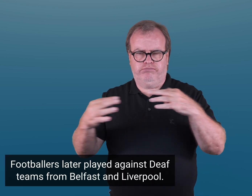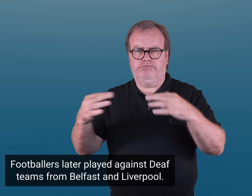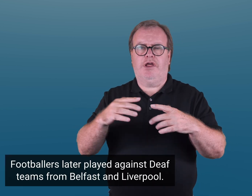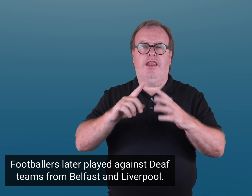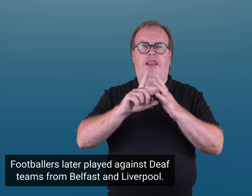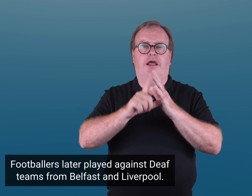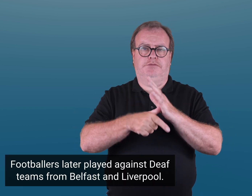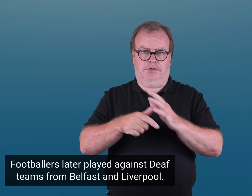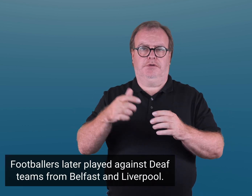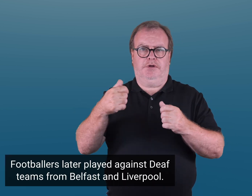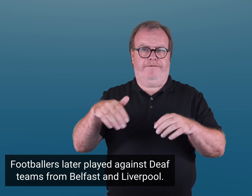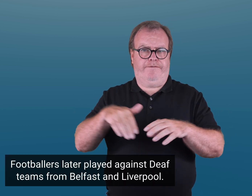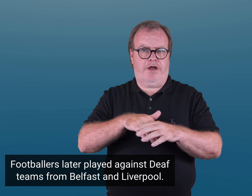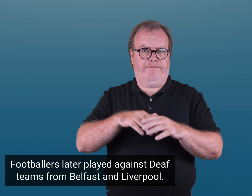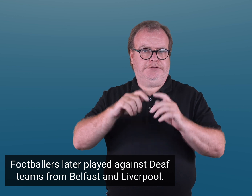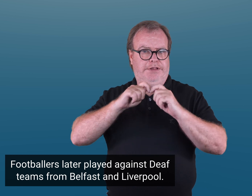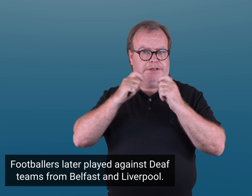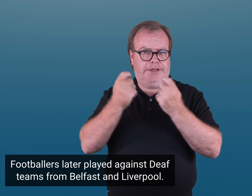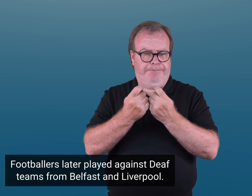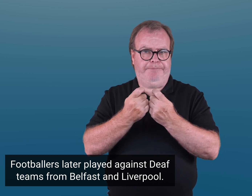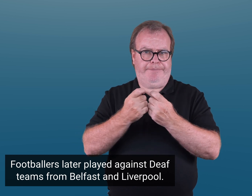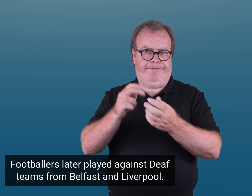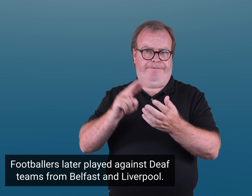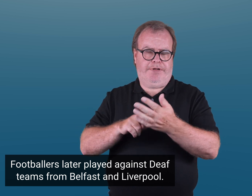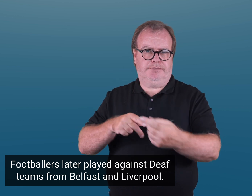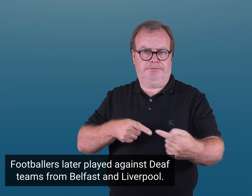Footballers later played against teams from Belfast and Liverpool.